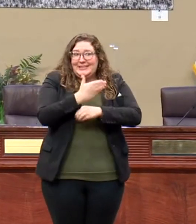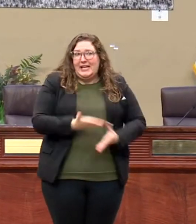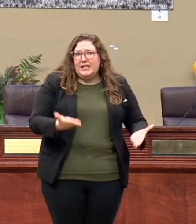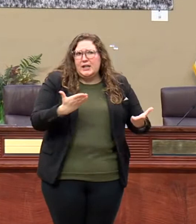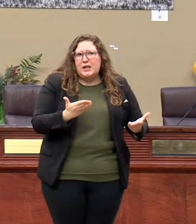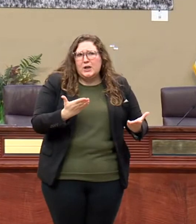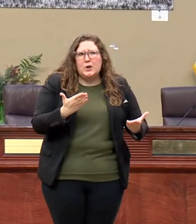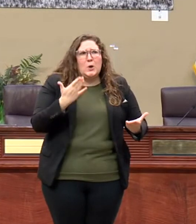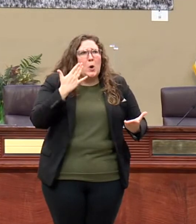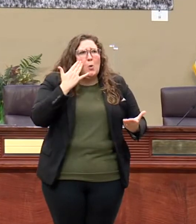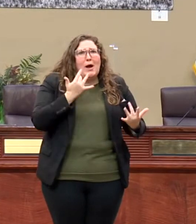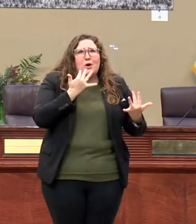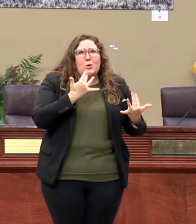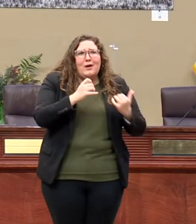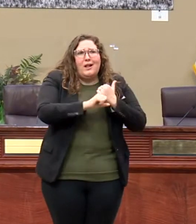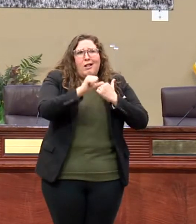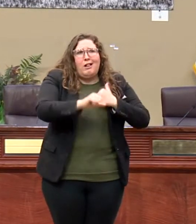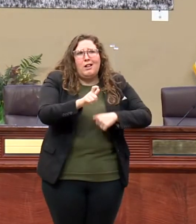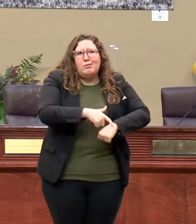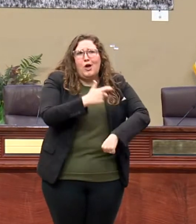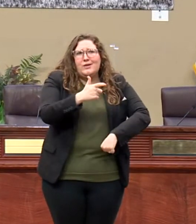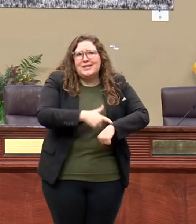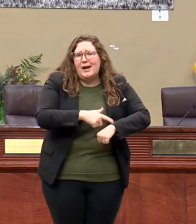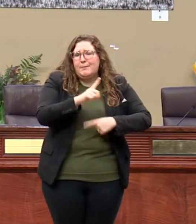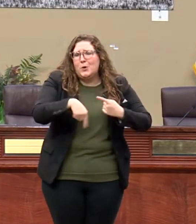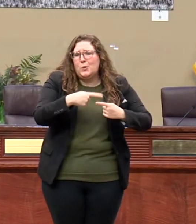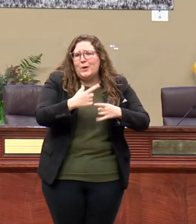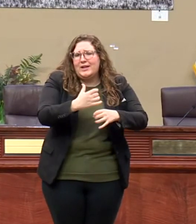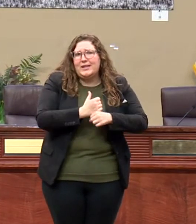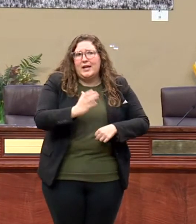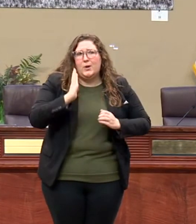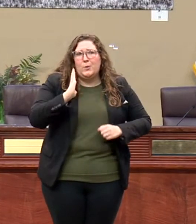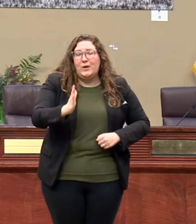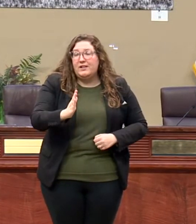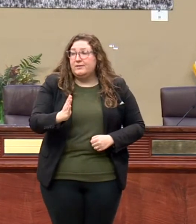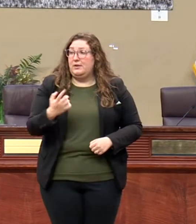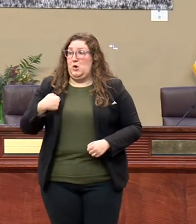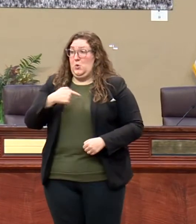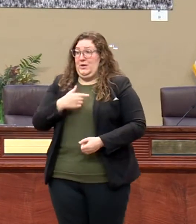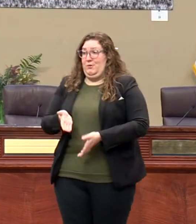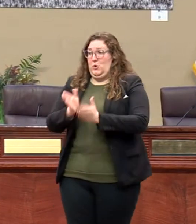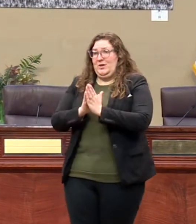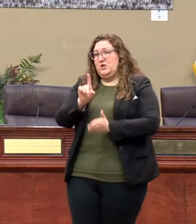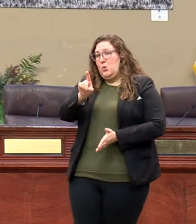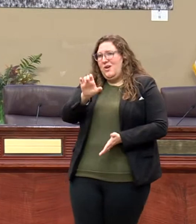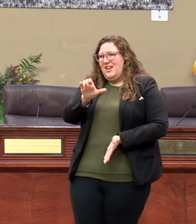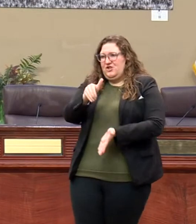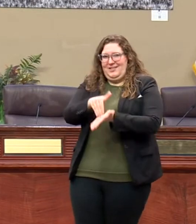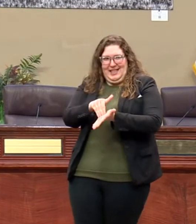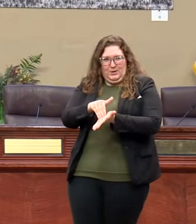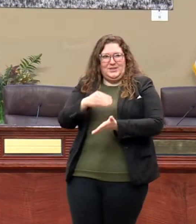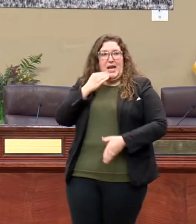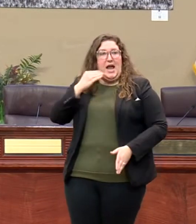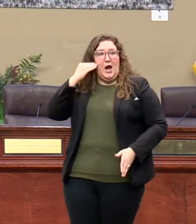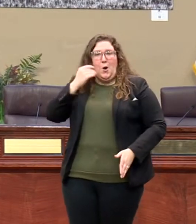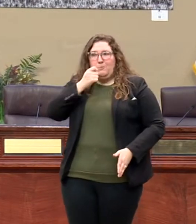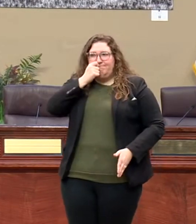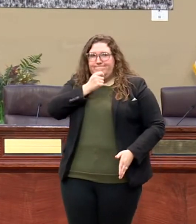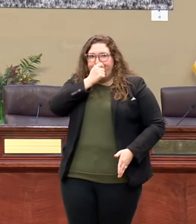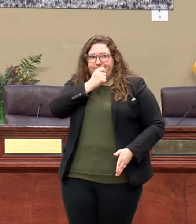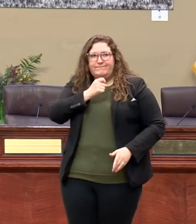We requested the 100,000 or so at-home test kits several weeks ago